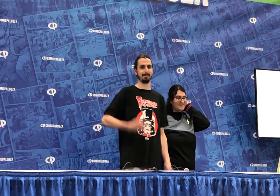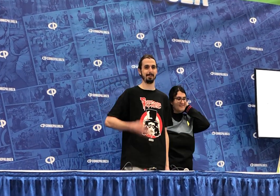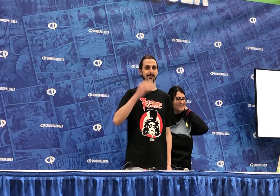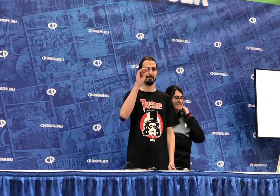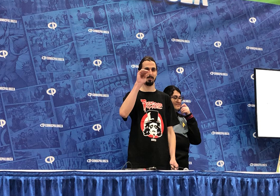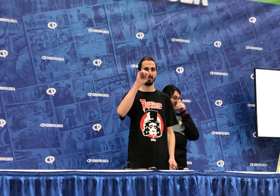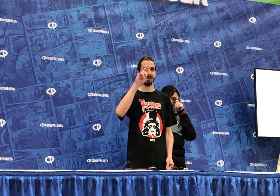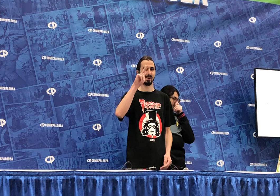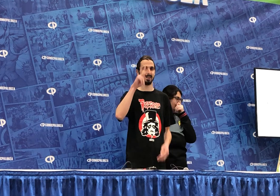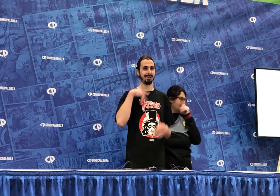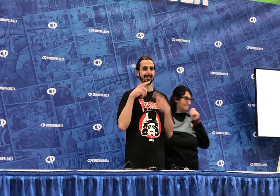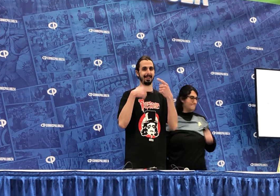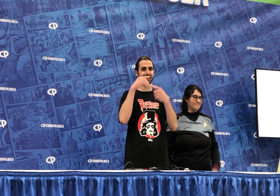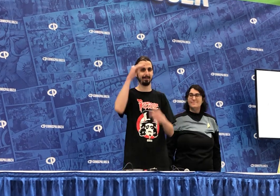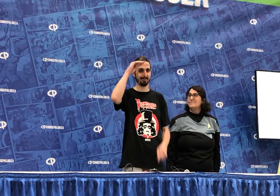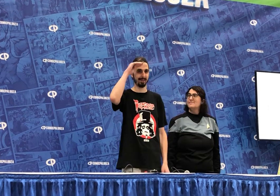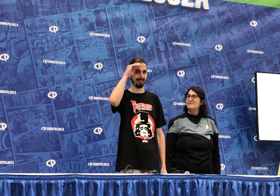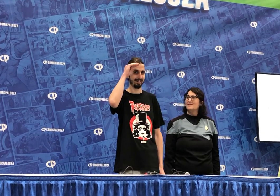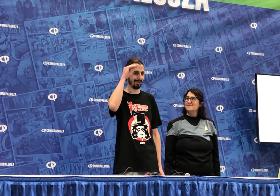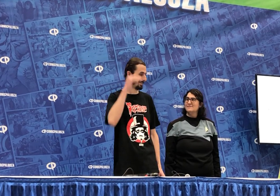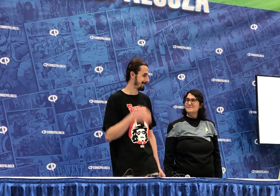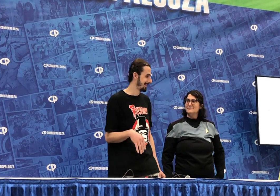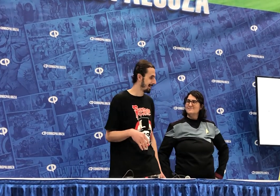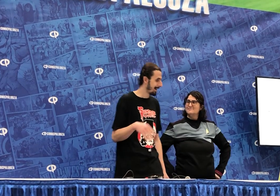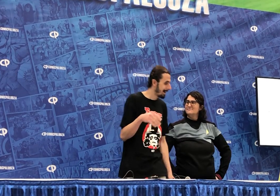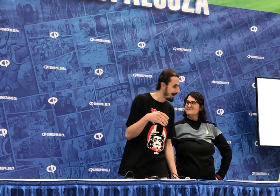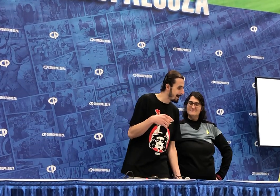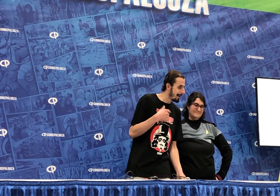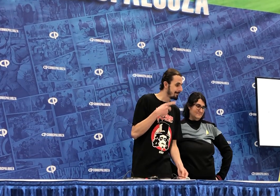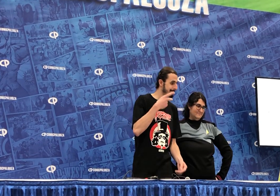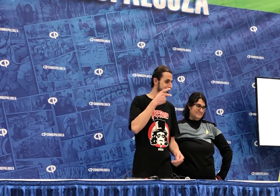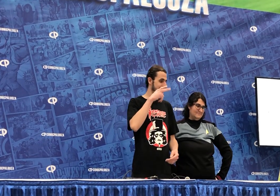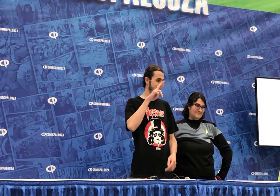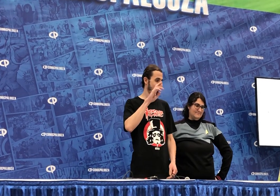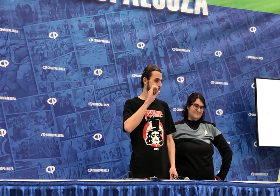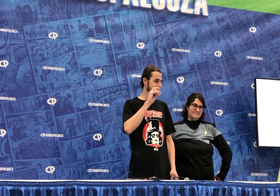Hi there, I'm Mark. My pronouns are he, him. This is my name sign up here.